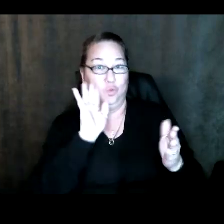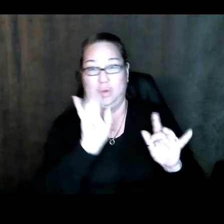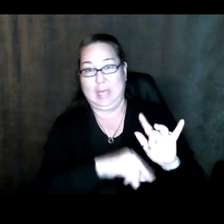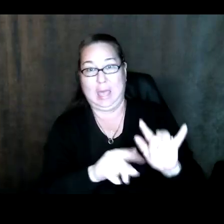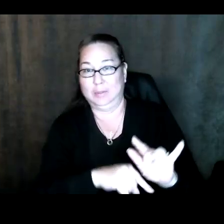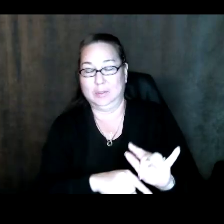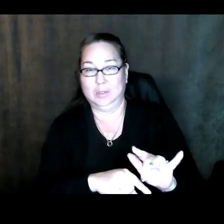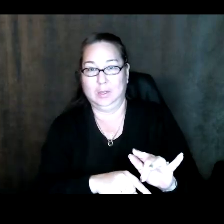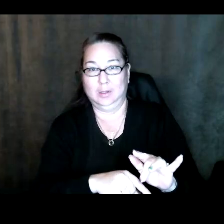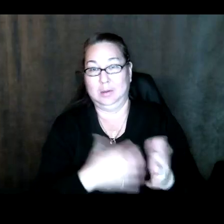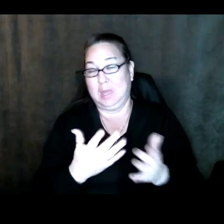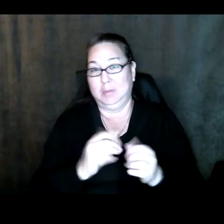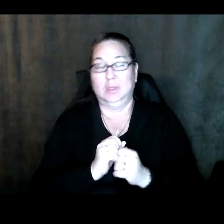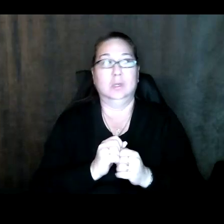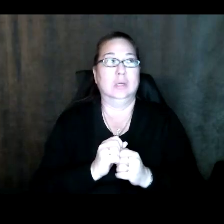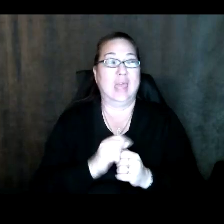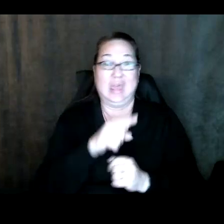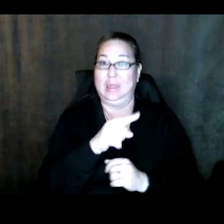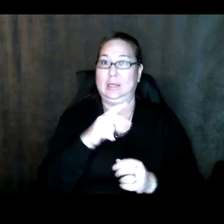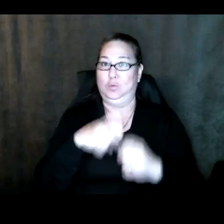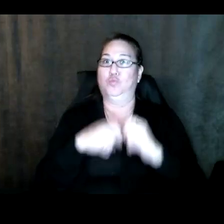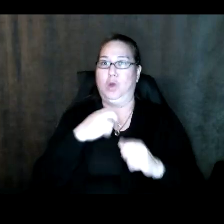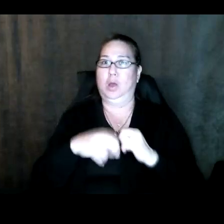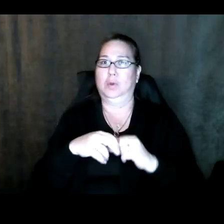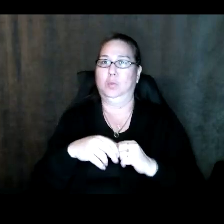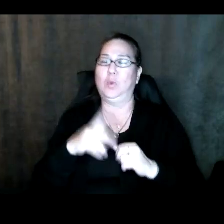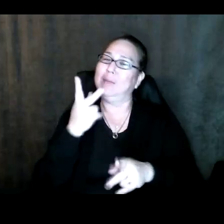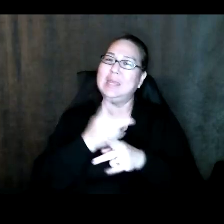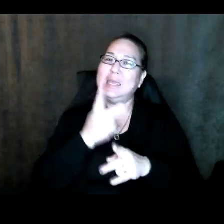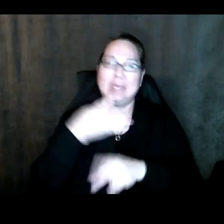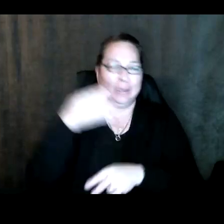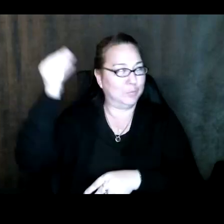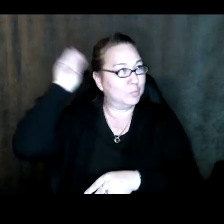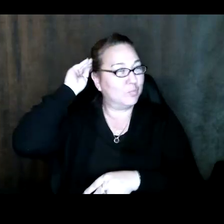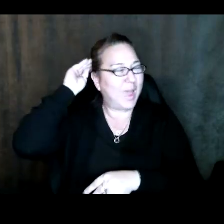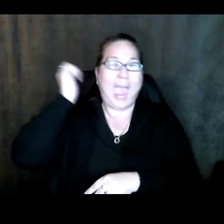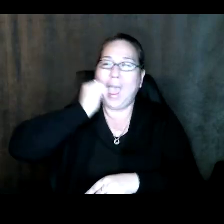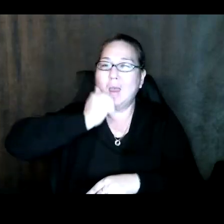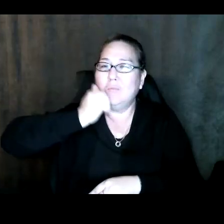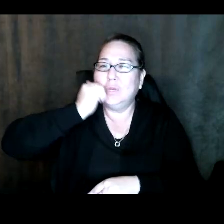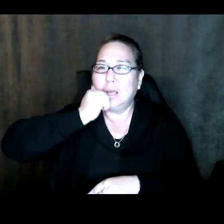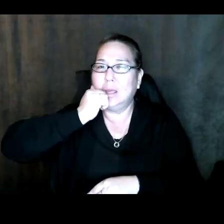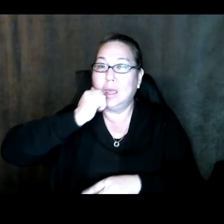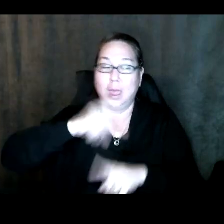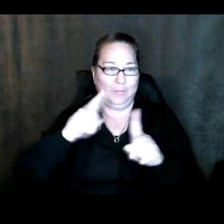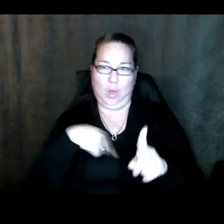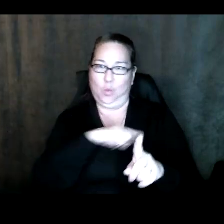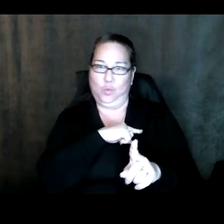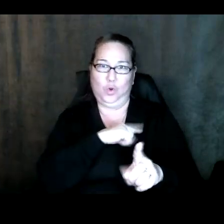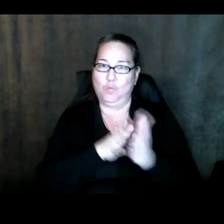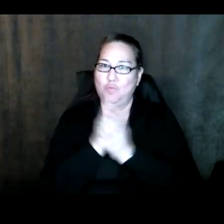So this problem has to always be kept in mind every day. But we're motivated to take it on, and we're